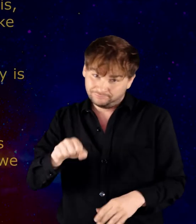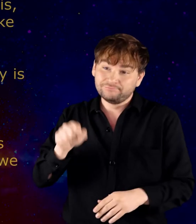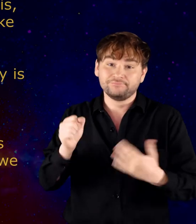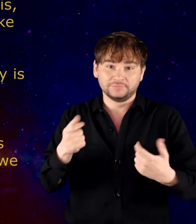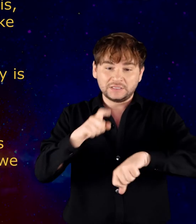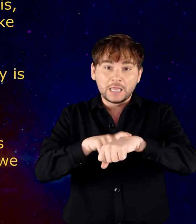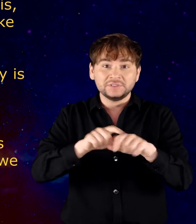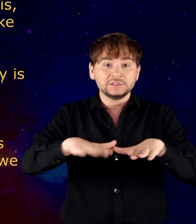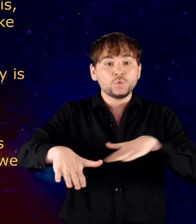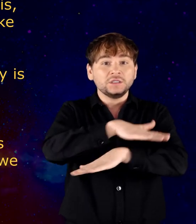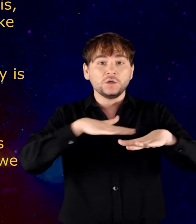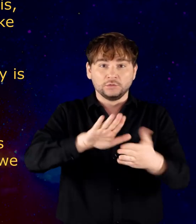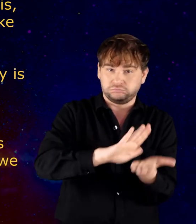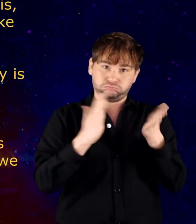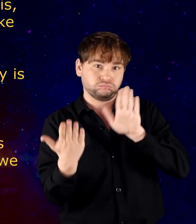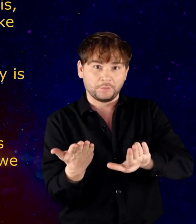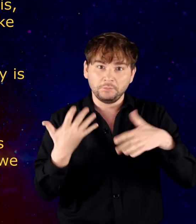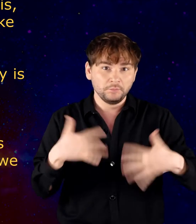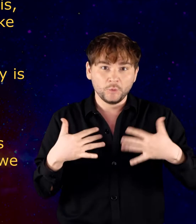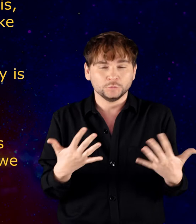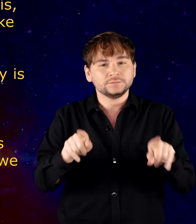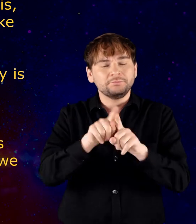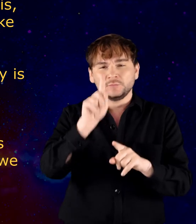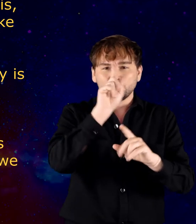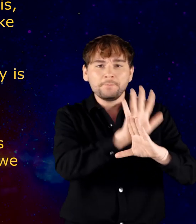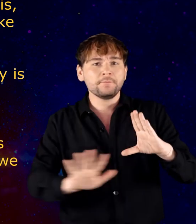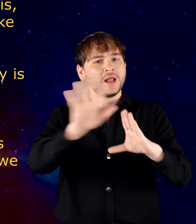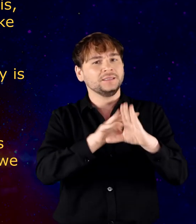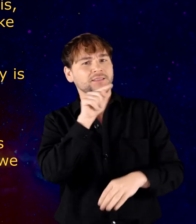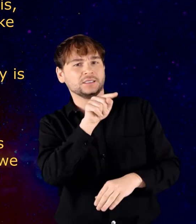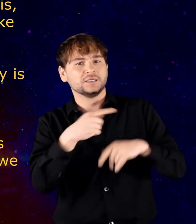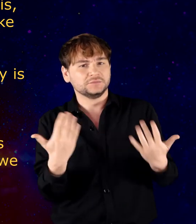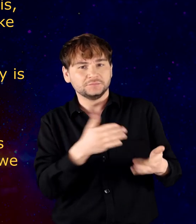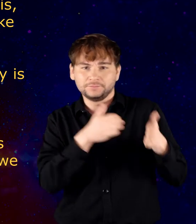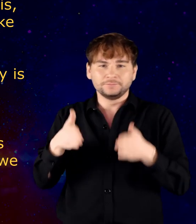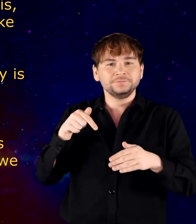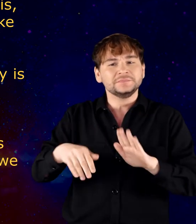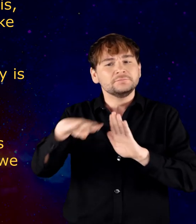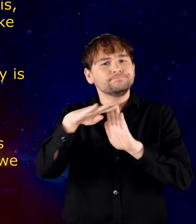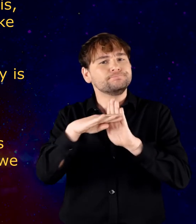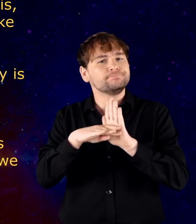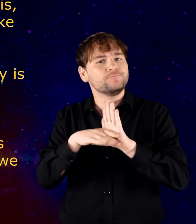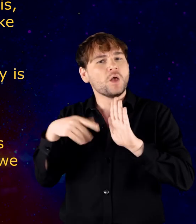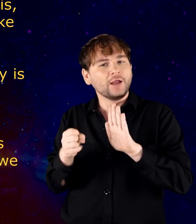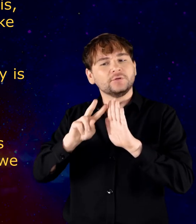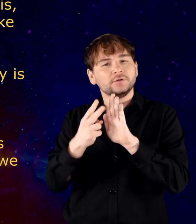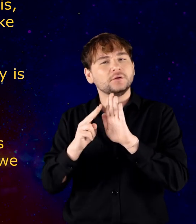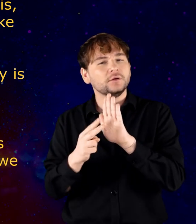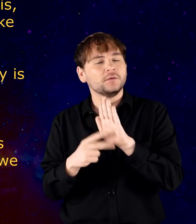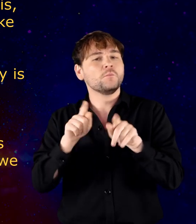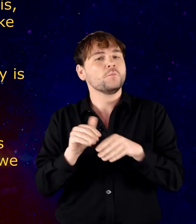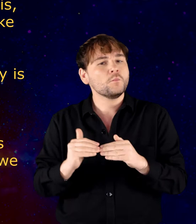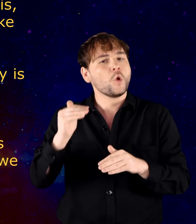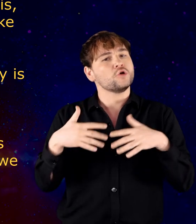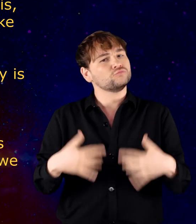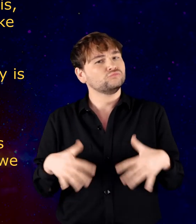is. It's a totally changed situation. Like in Germany, the rules are